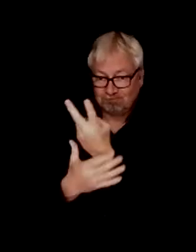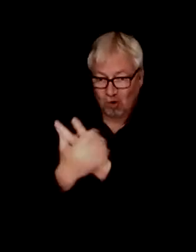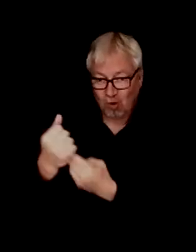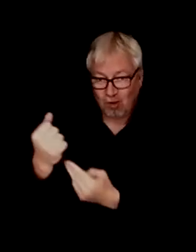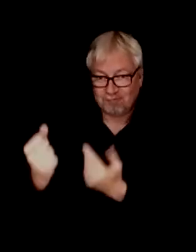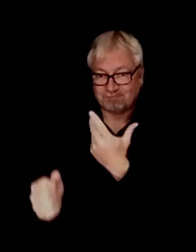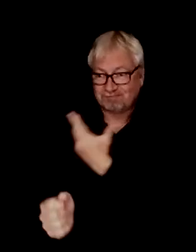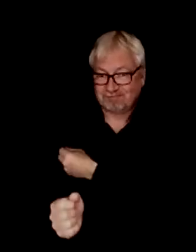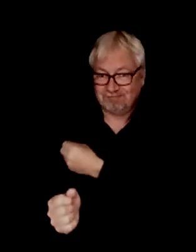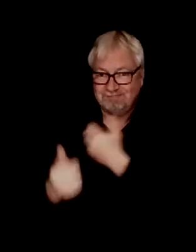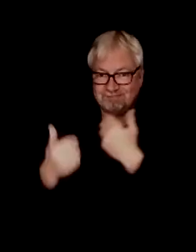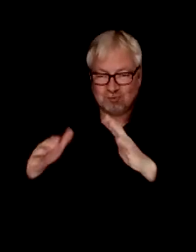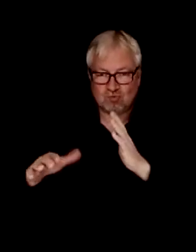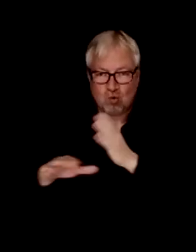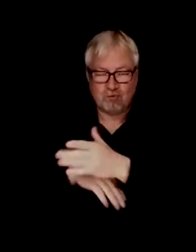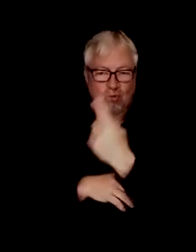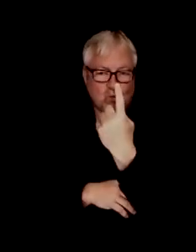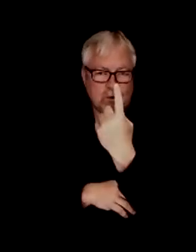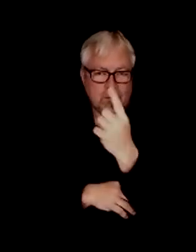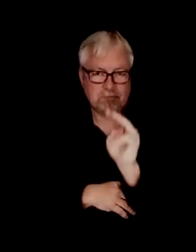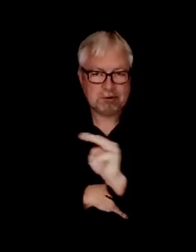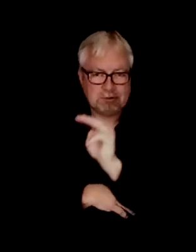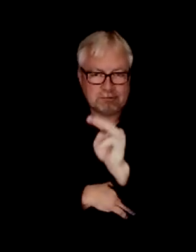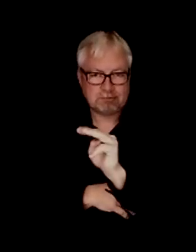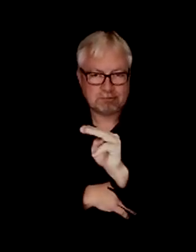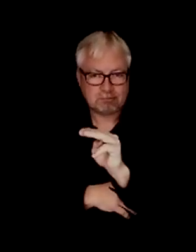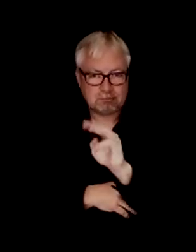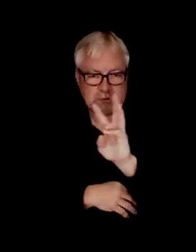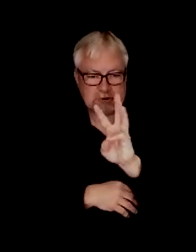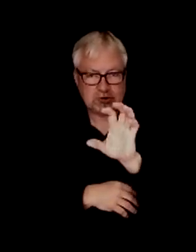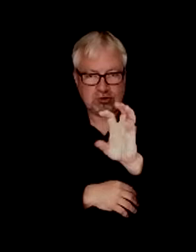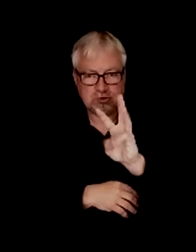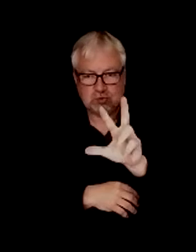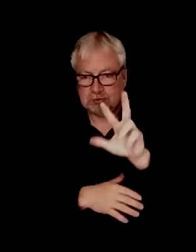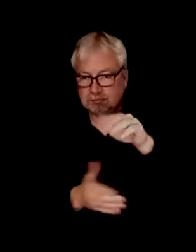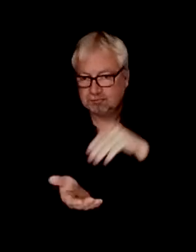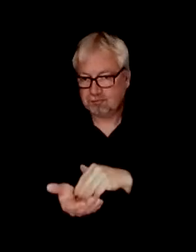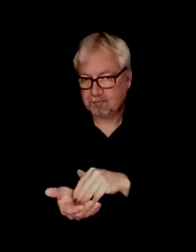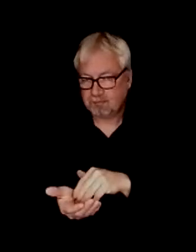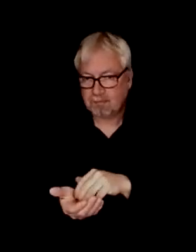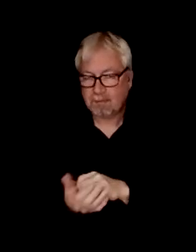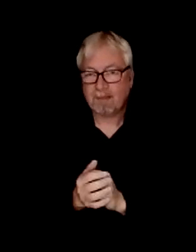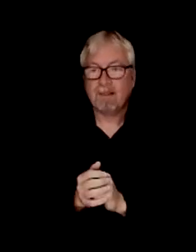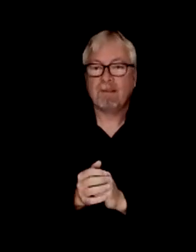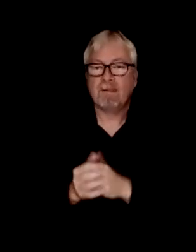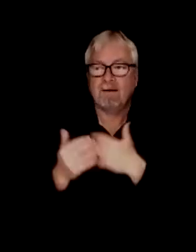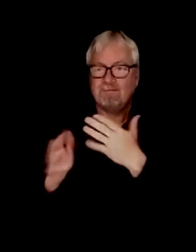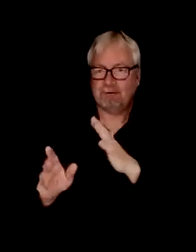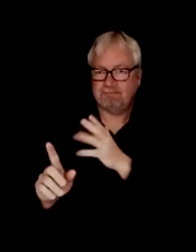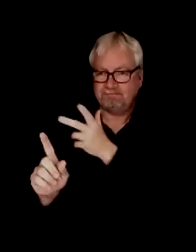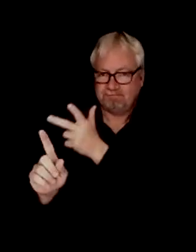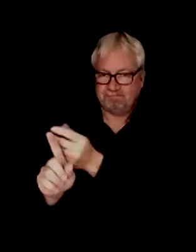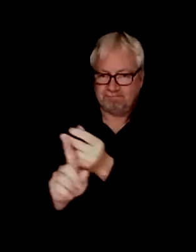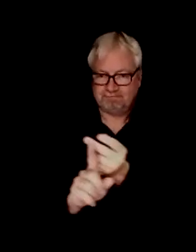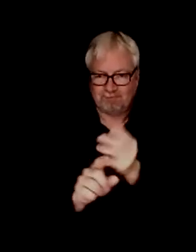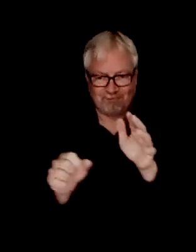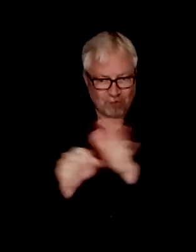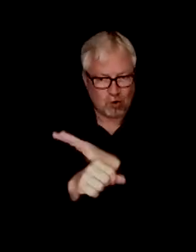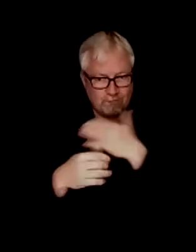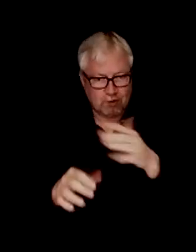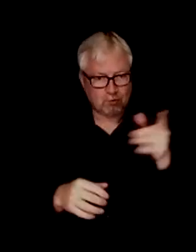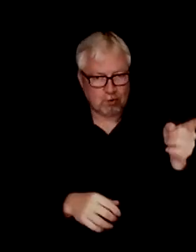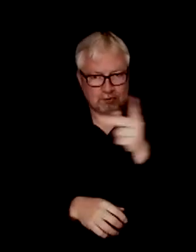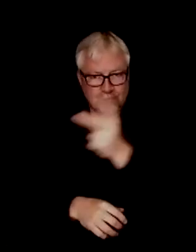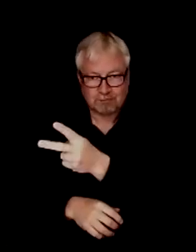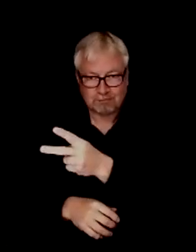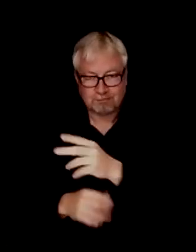1,670,000, or just over 30% of our total population. We really do believe that the end of the pandemic